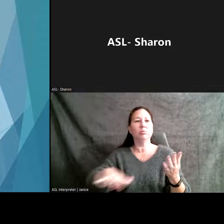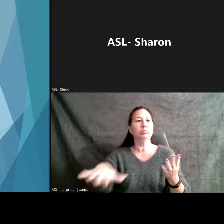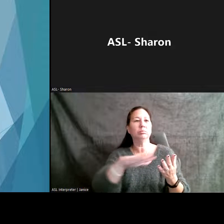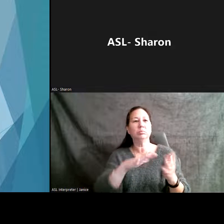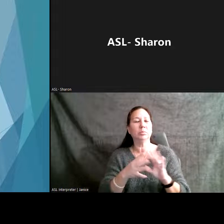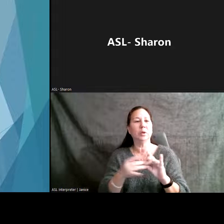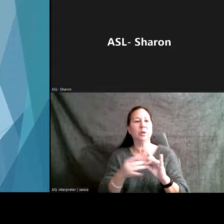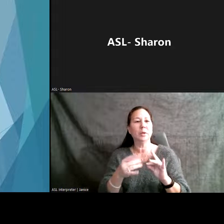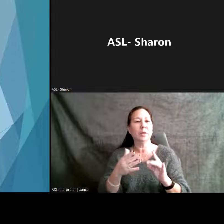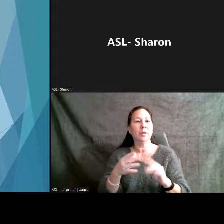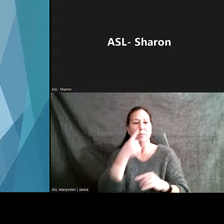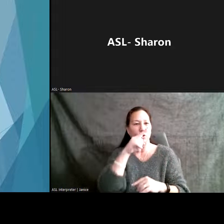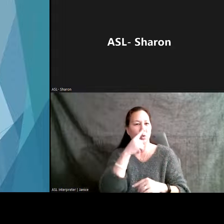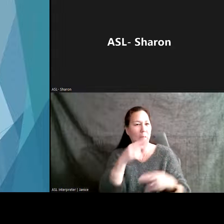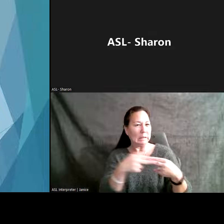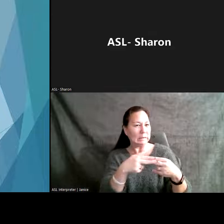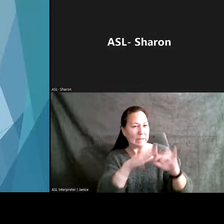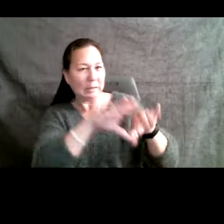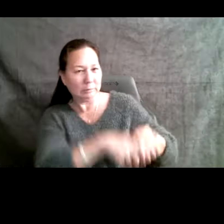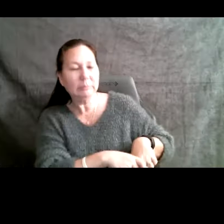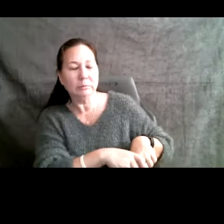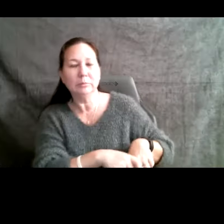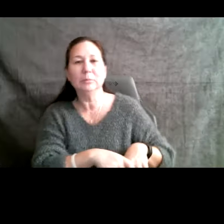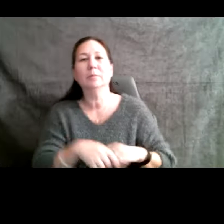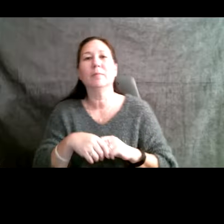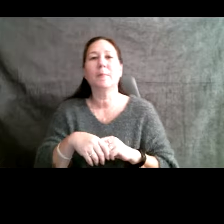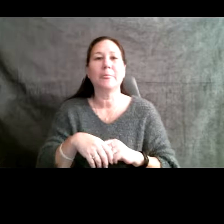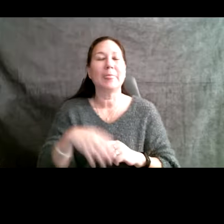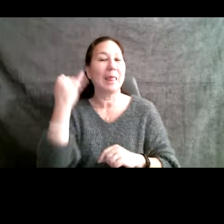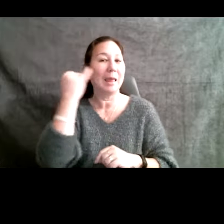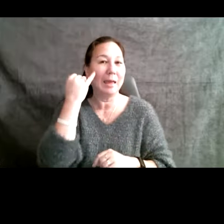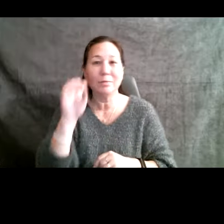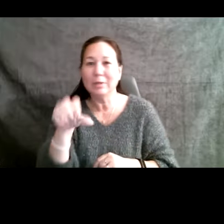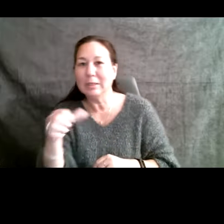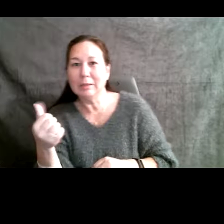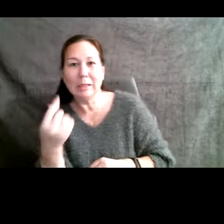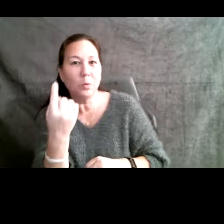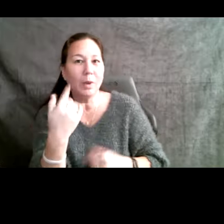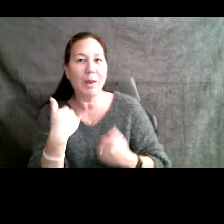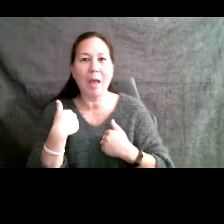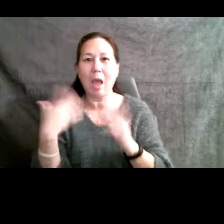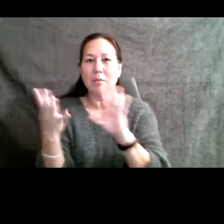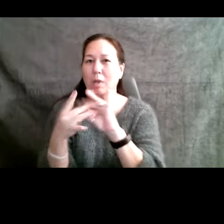that slide for folks to just, if we have any questions or want to have any discussion